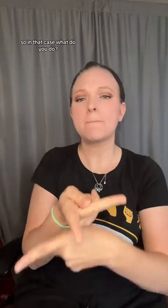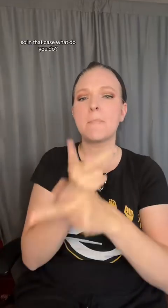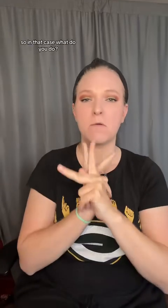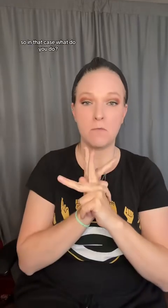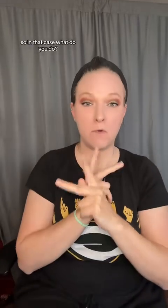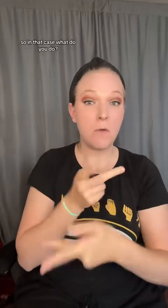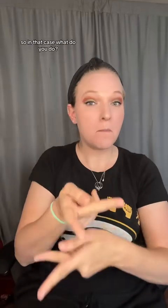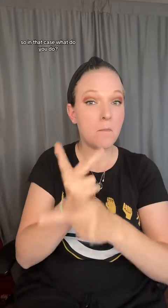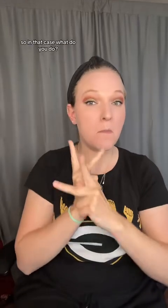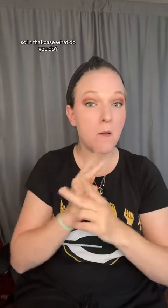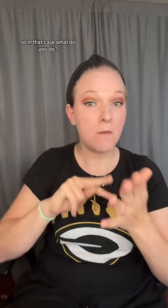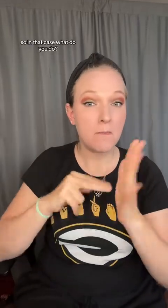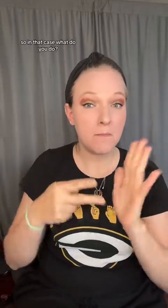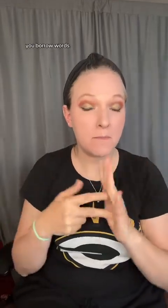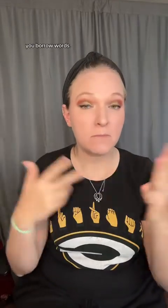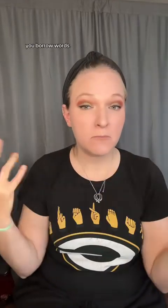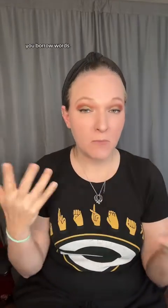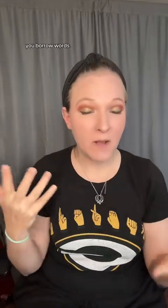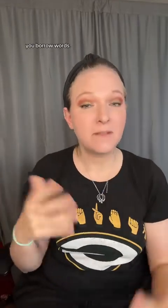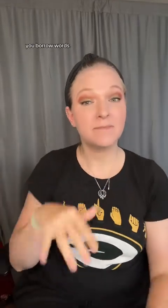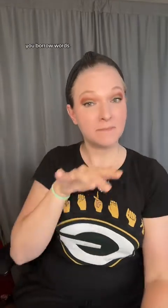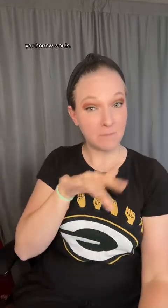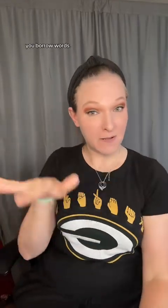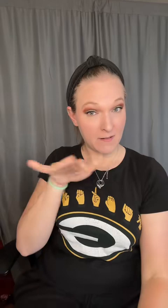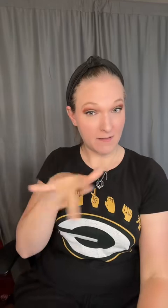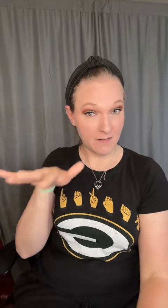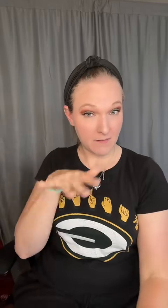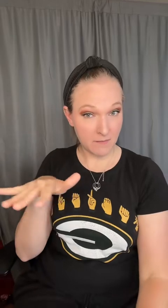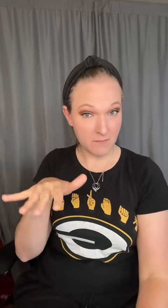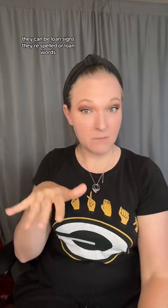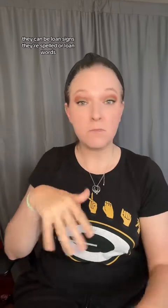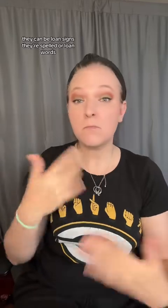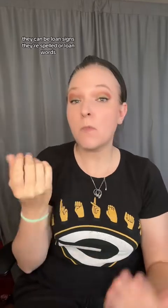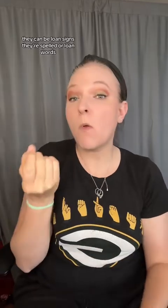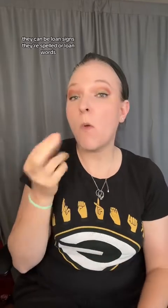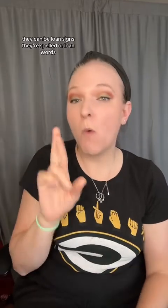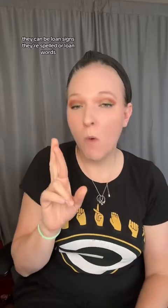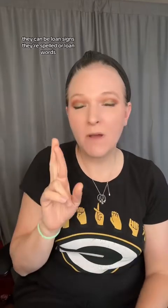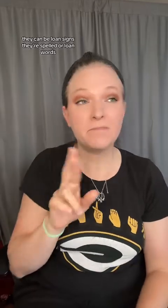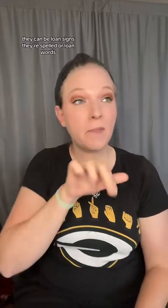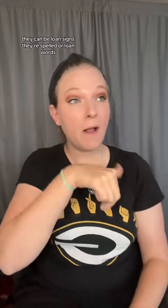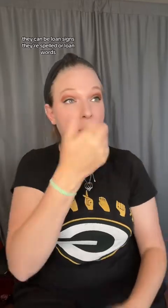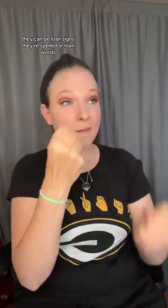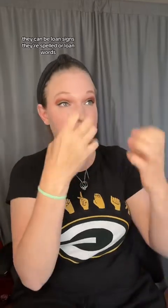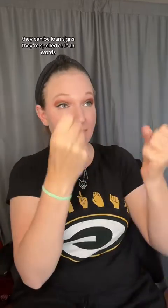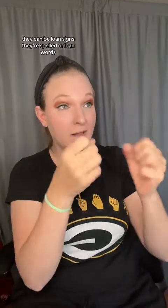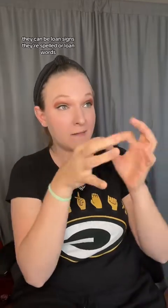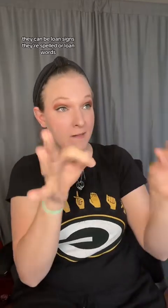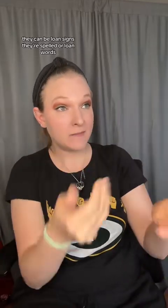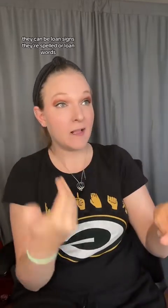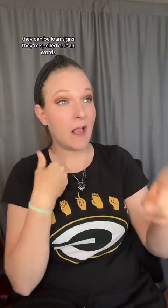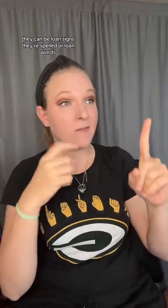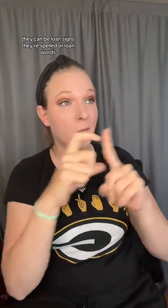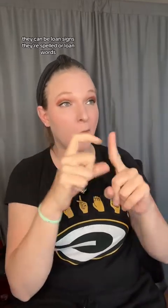that case, what do? You borrow words. They can be loan signs, they're spelled,